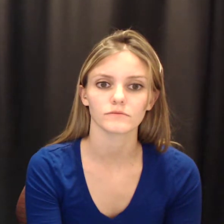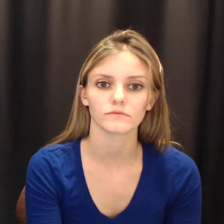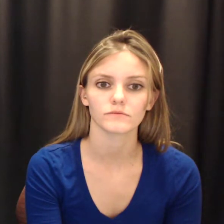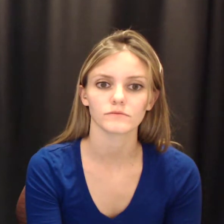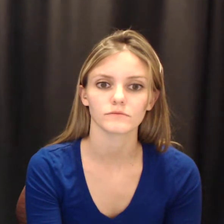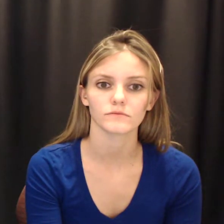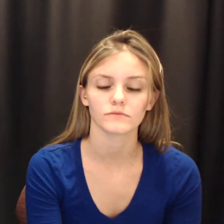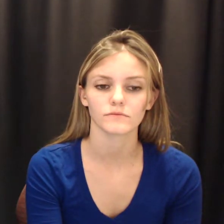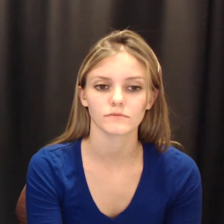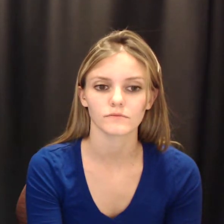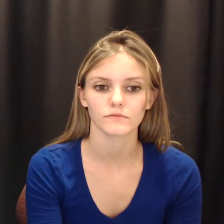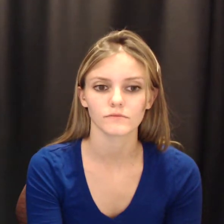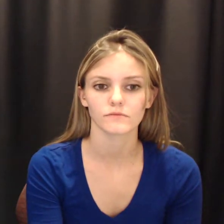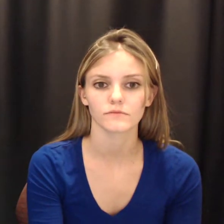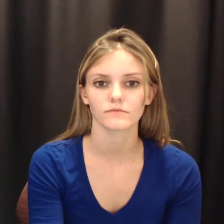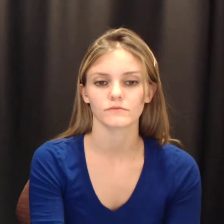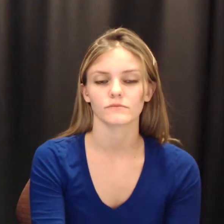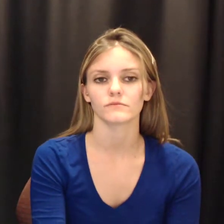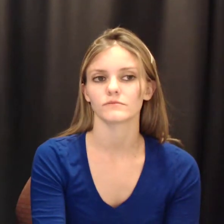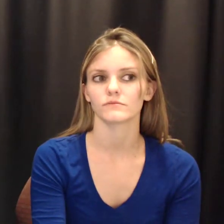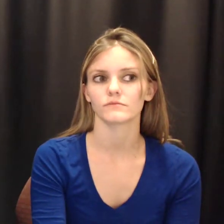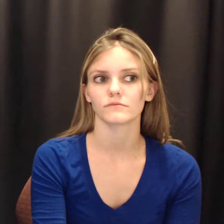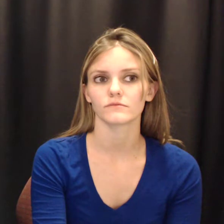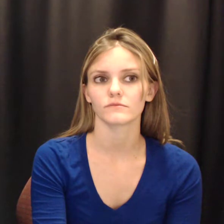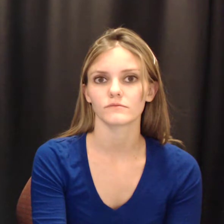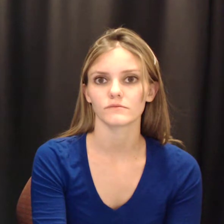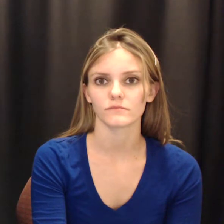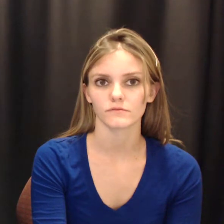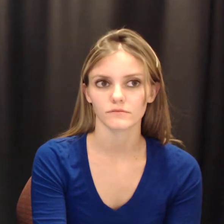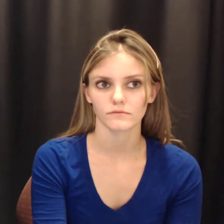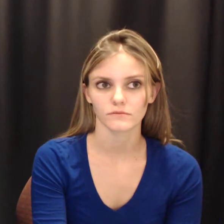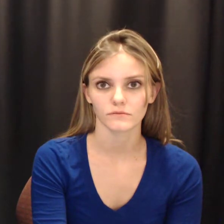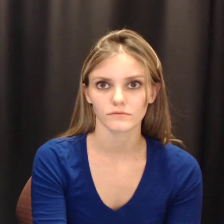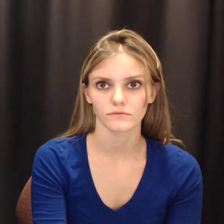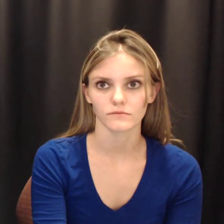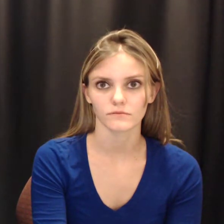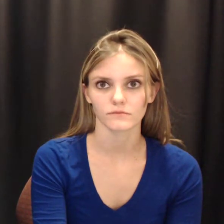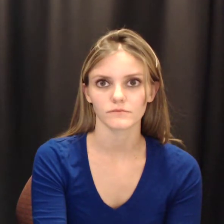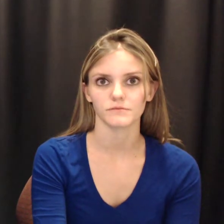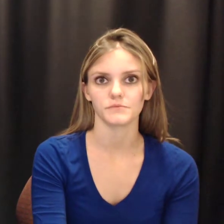worry about paying for that interpreter, and the company doesn't even have to know that you're deaf until you get there. So.